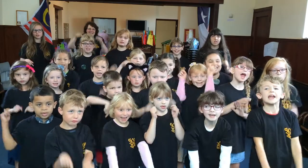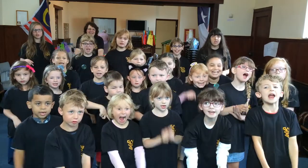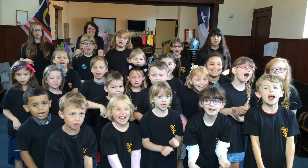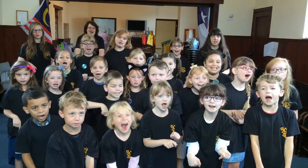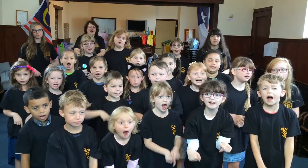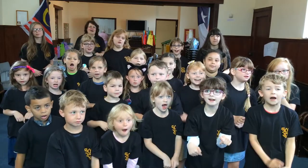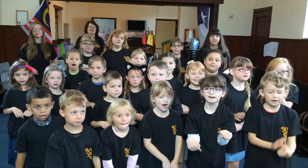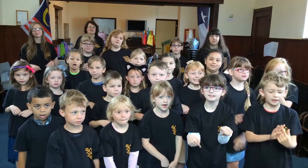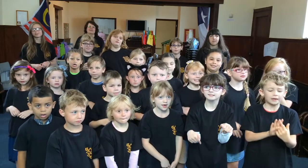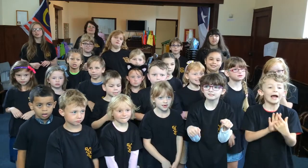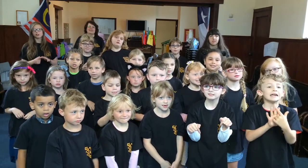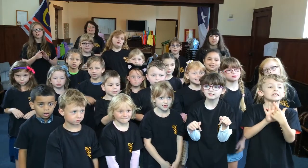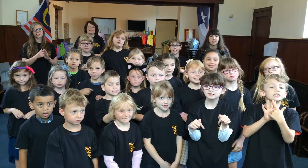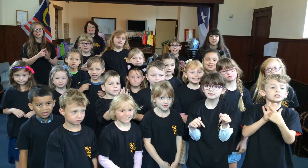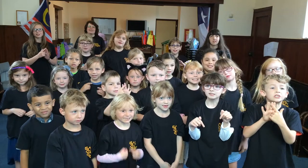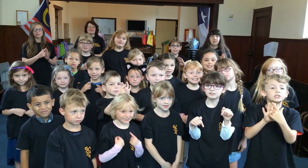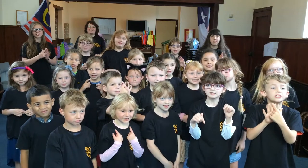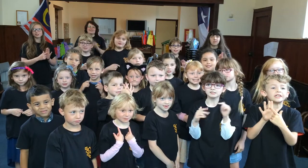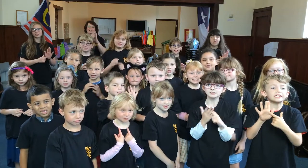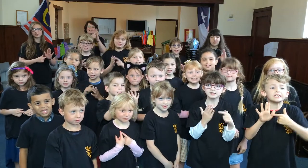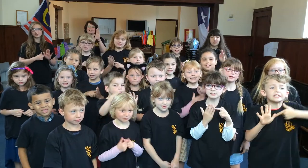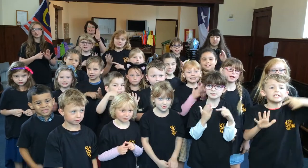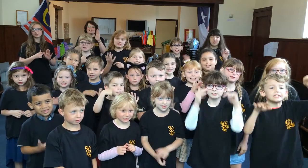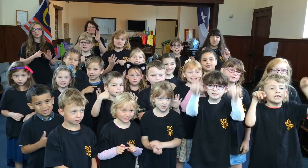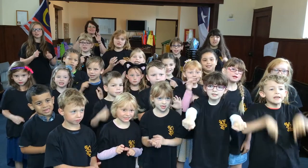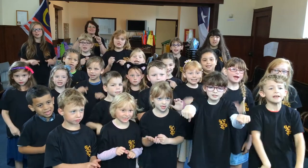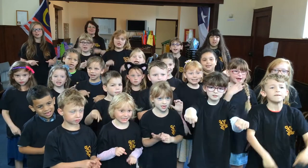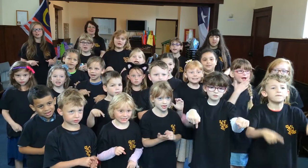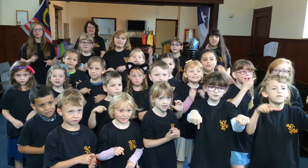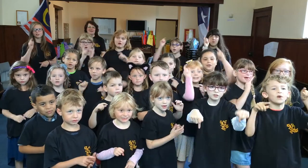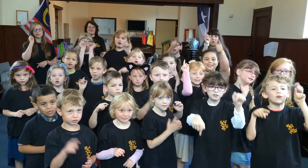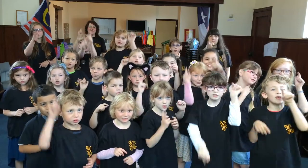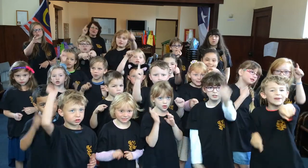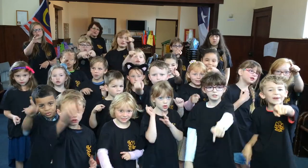is for Jesus is here for you!